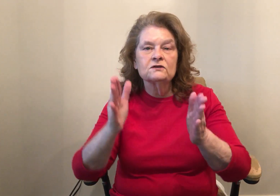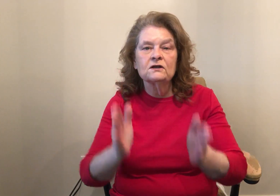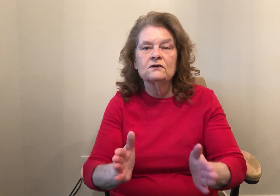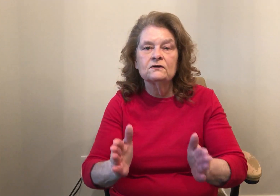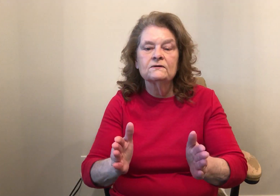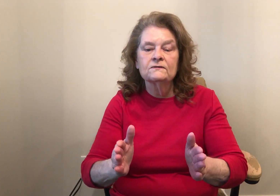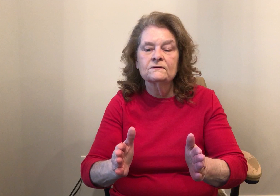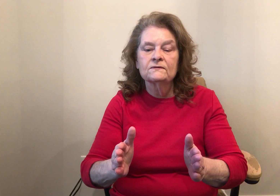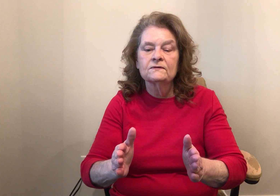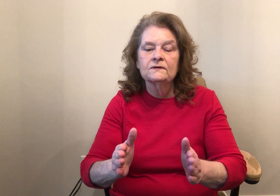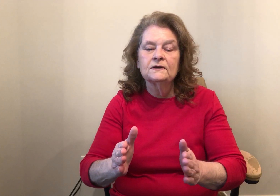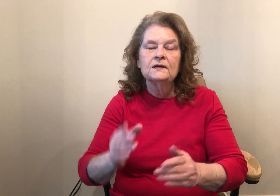Counselor,